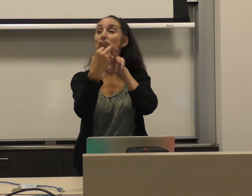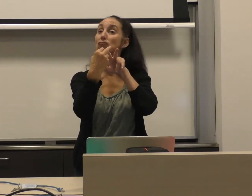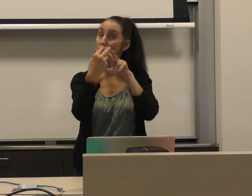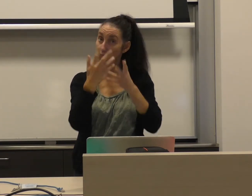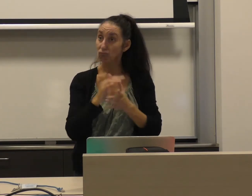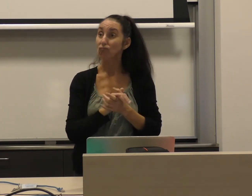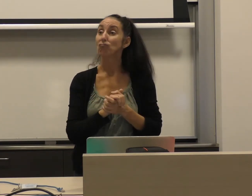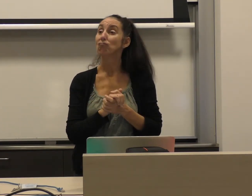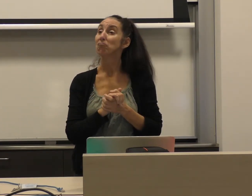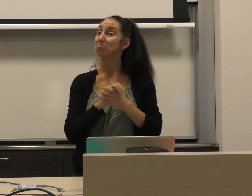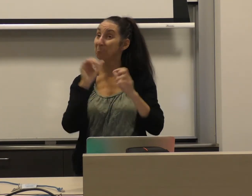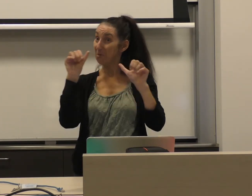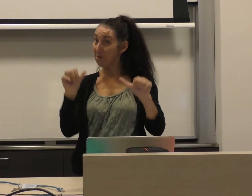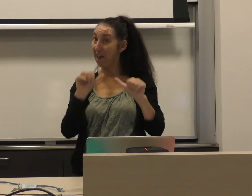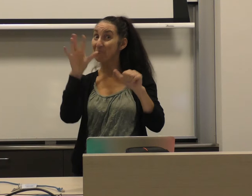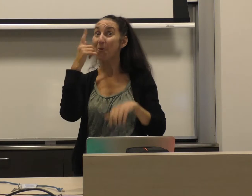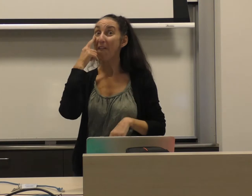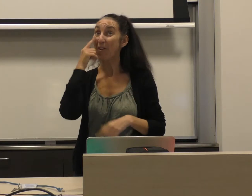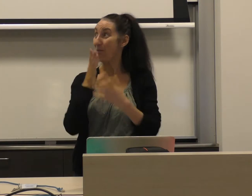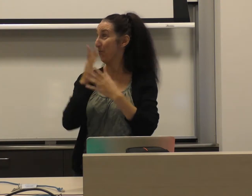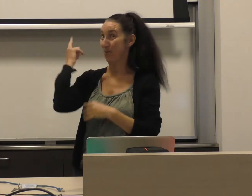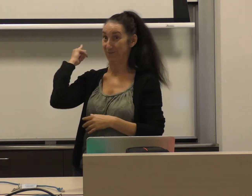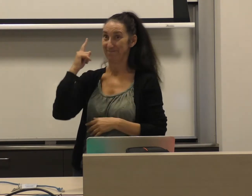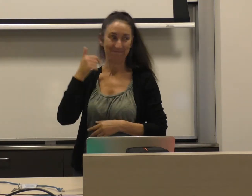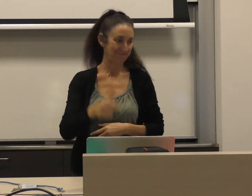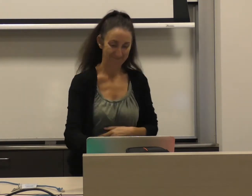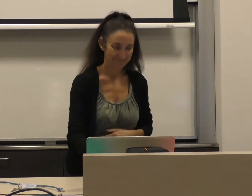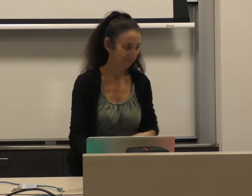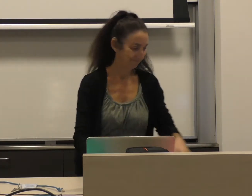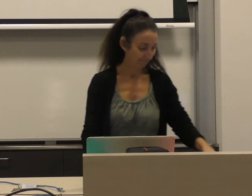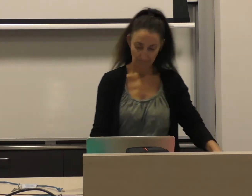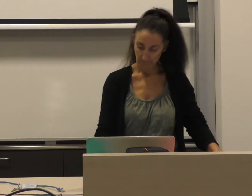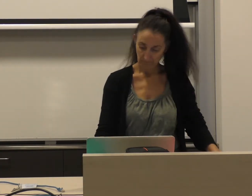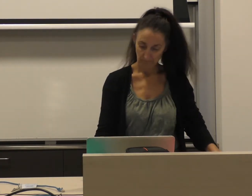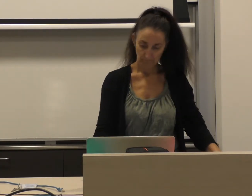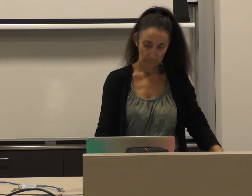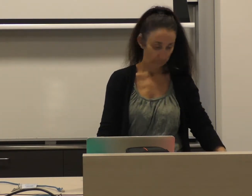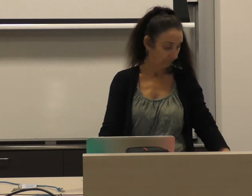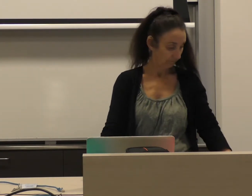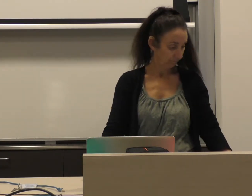Eye contact. Yeah. Alright. So, let's have a look.